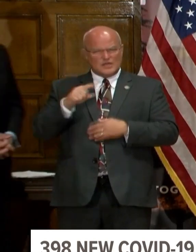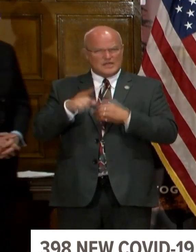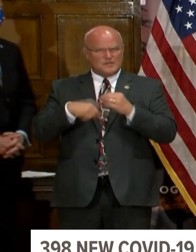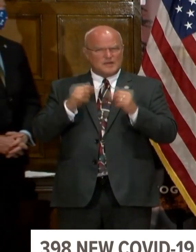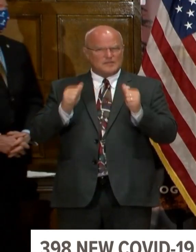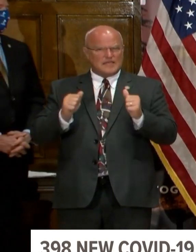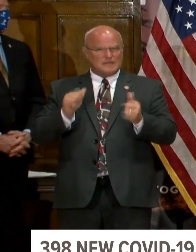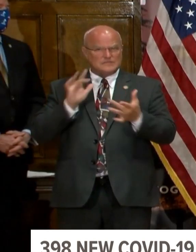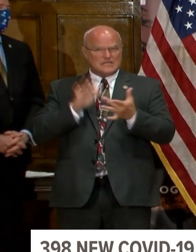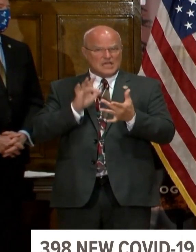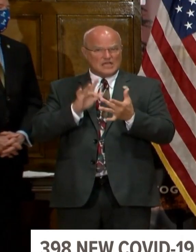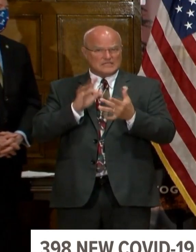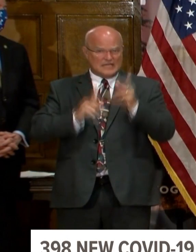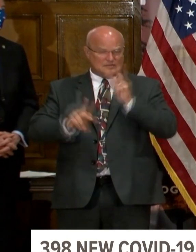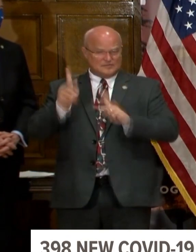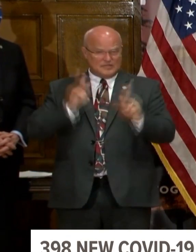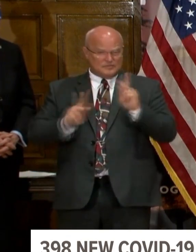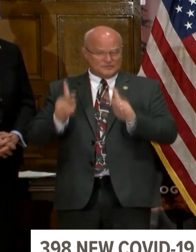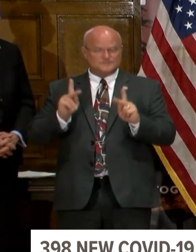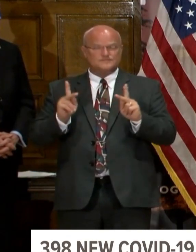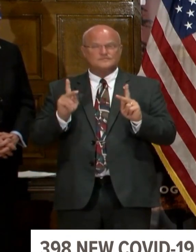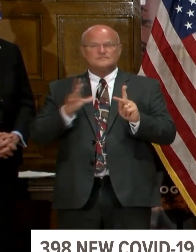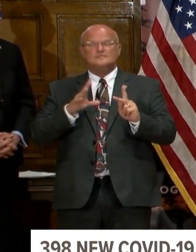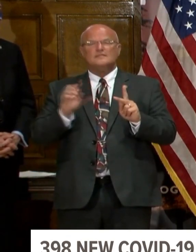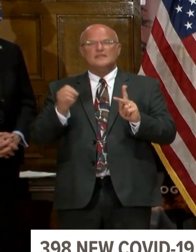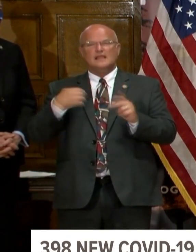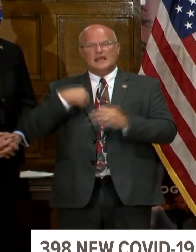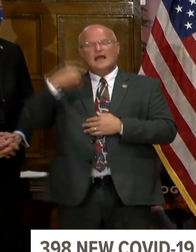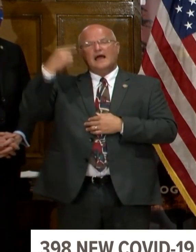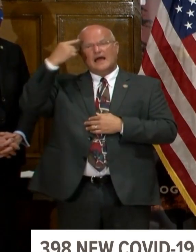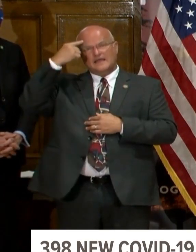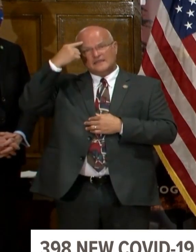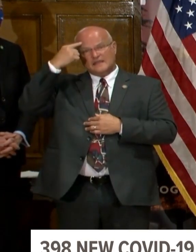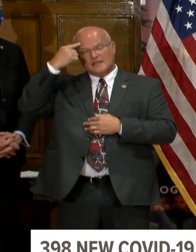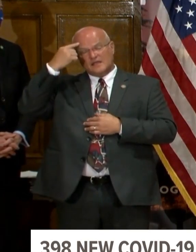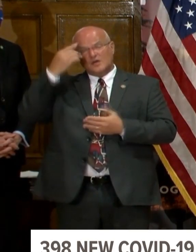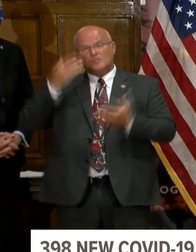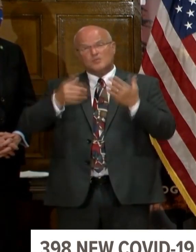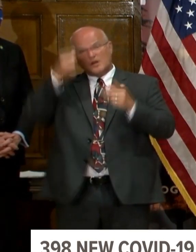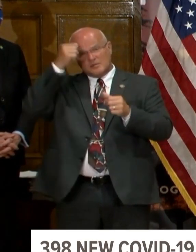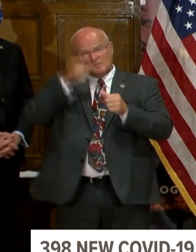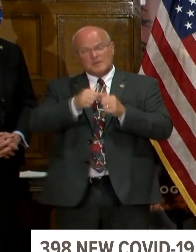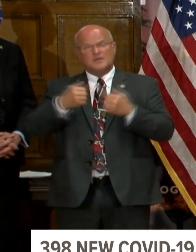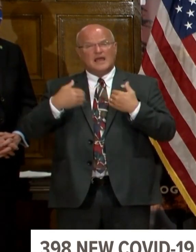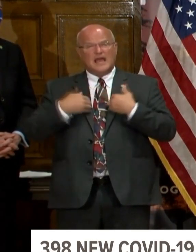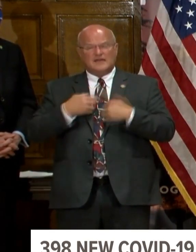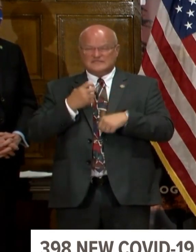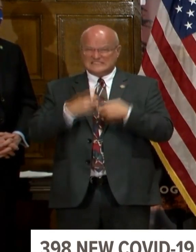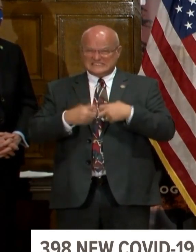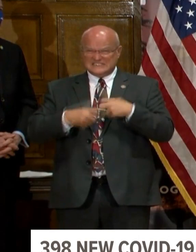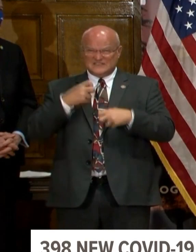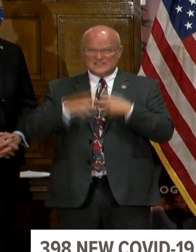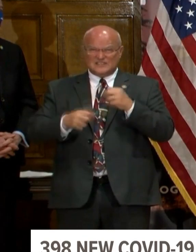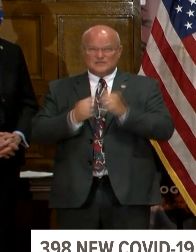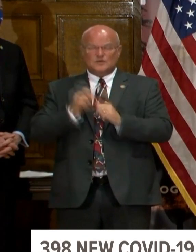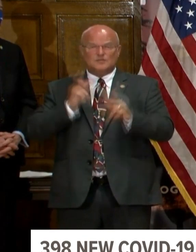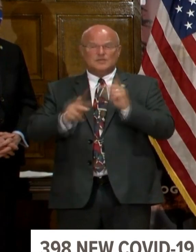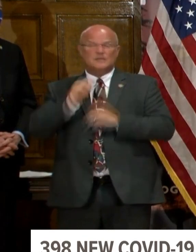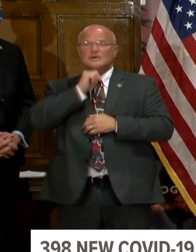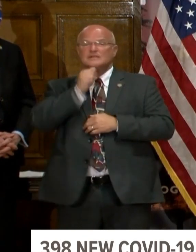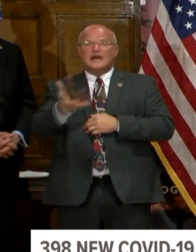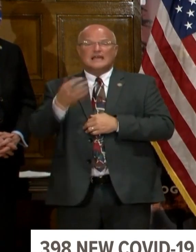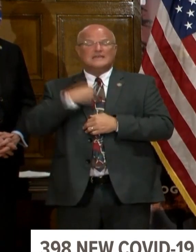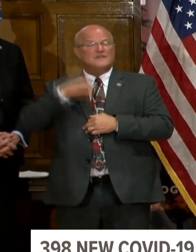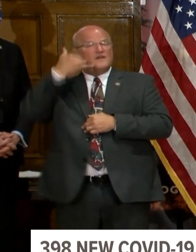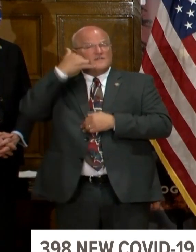about being able to contact individuals, and I think you probably remember that we were having a difficulty with folks not providing